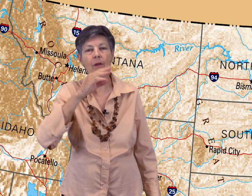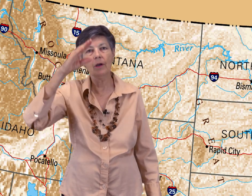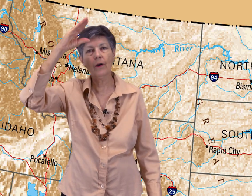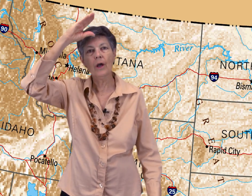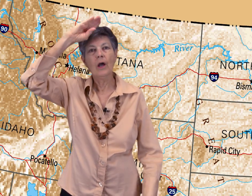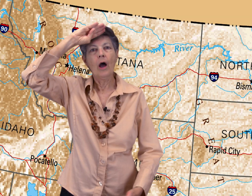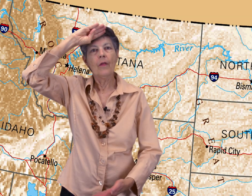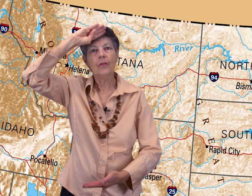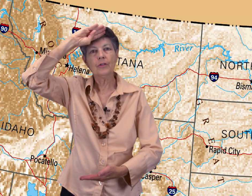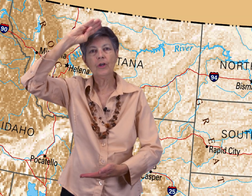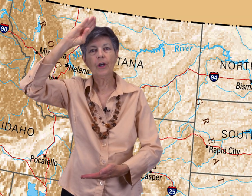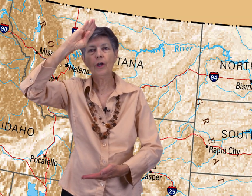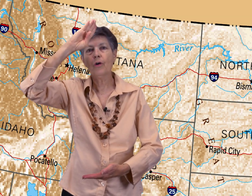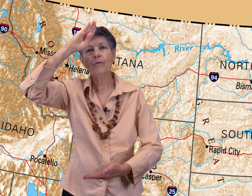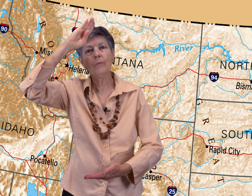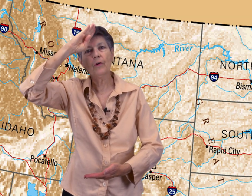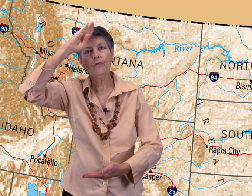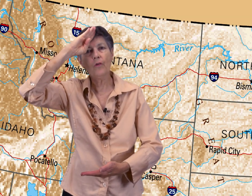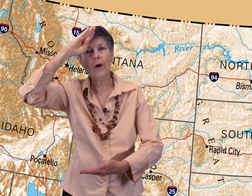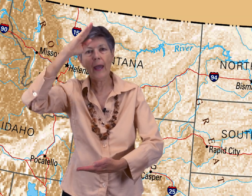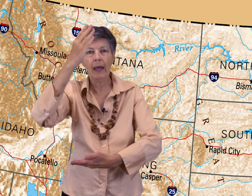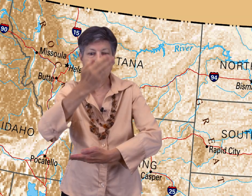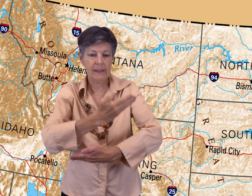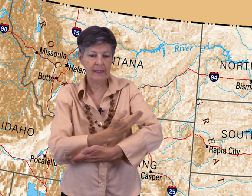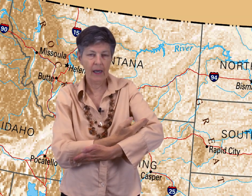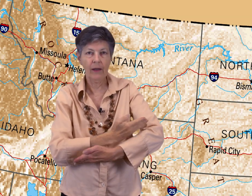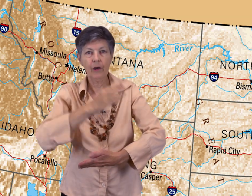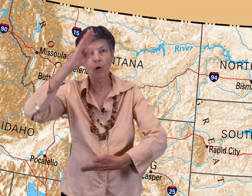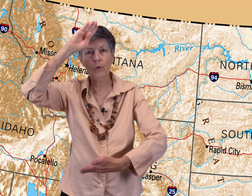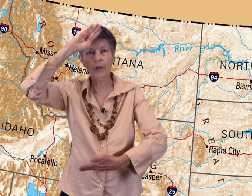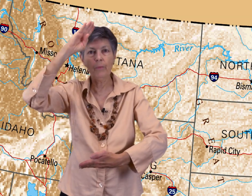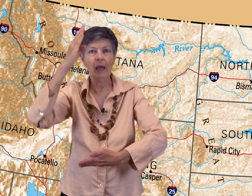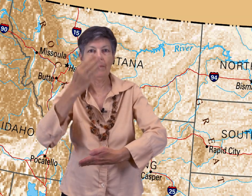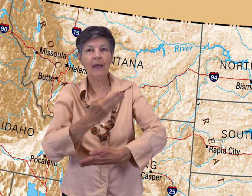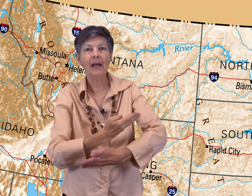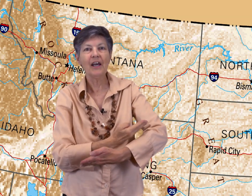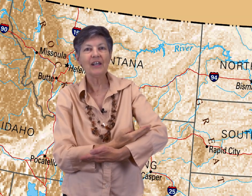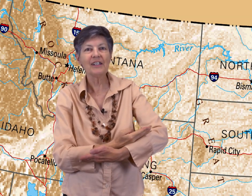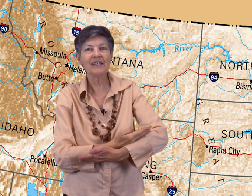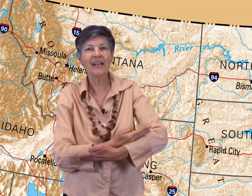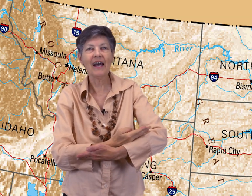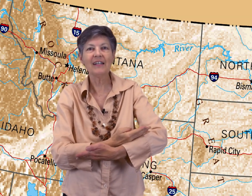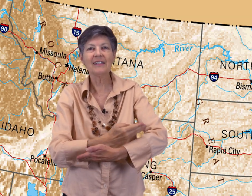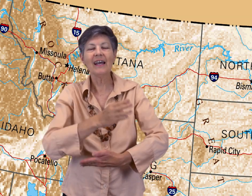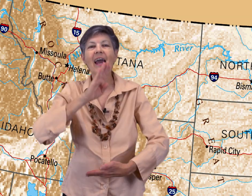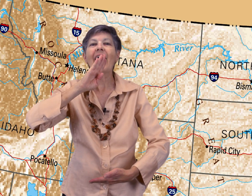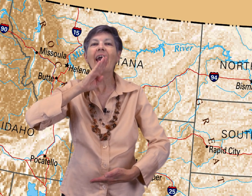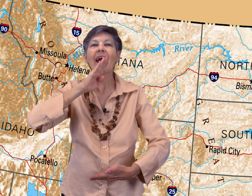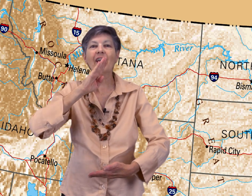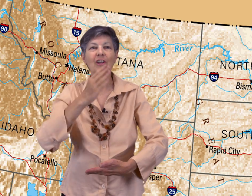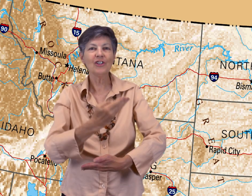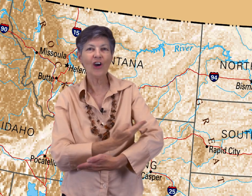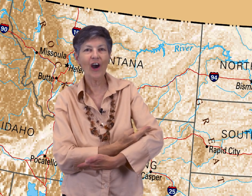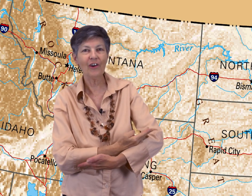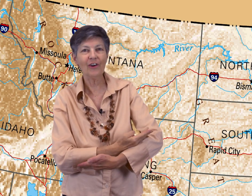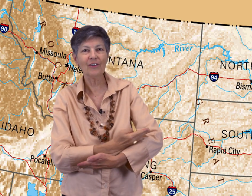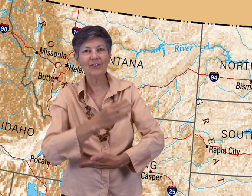here. So you're going to go from your forehead down, like you're holding your baby. Sons and daughters,